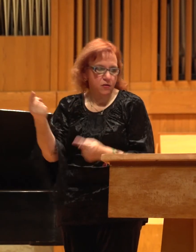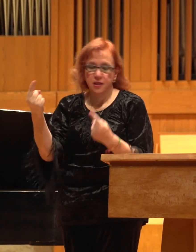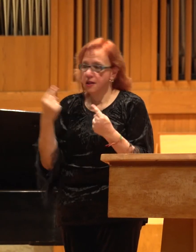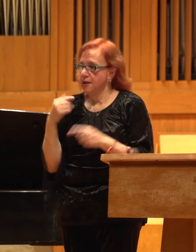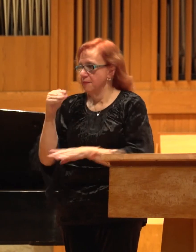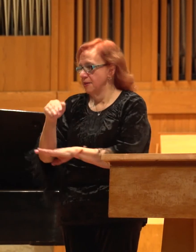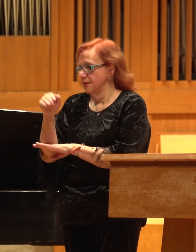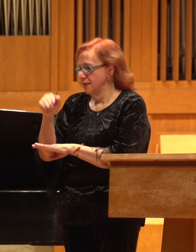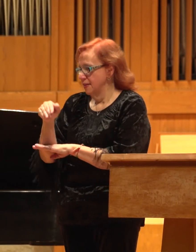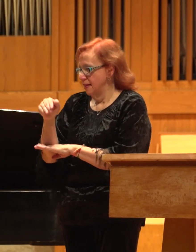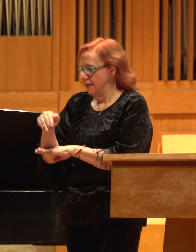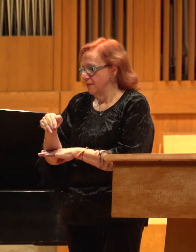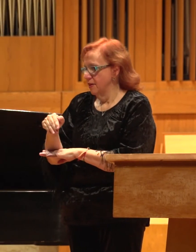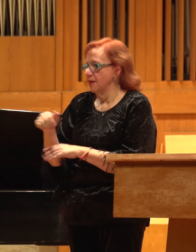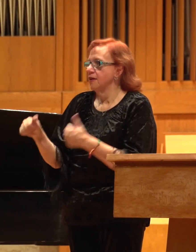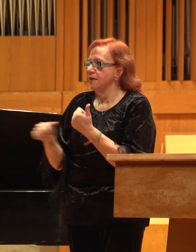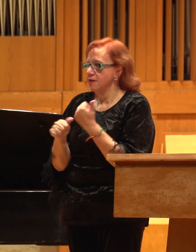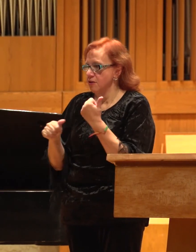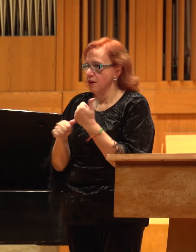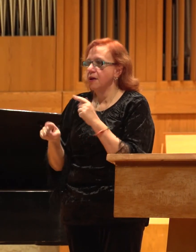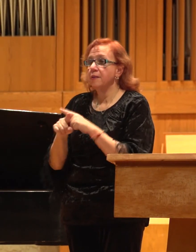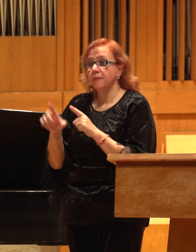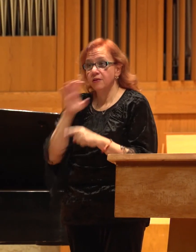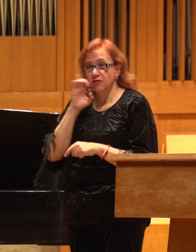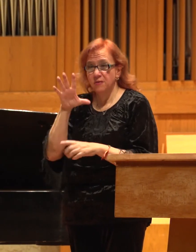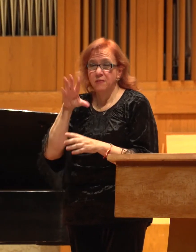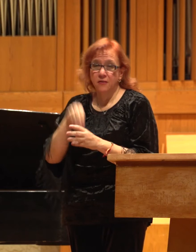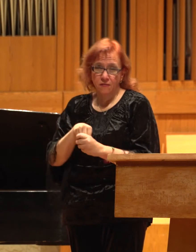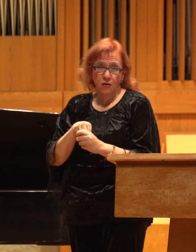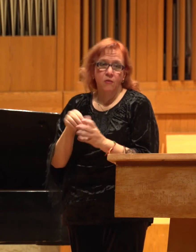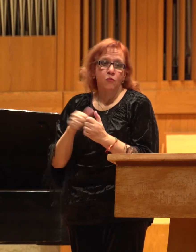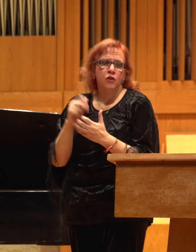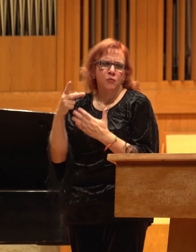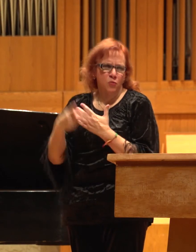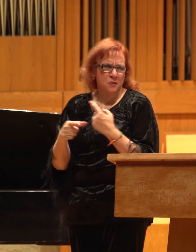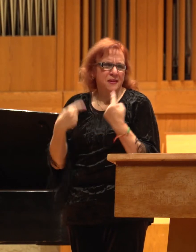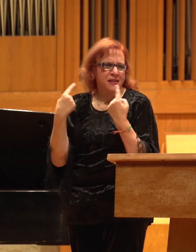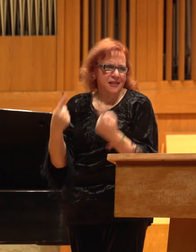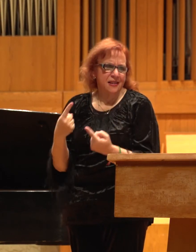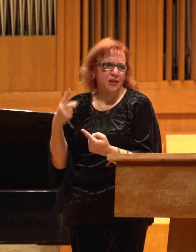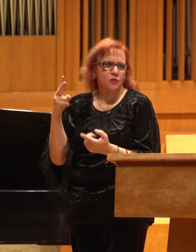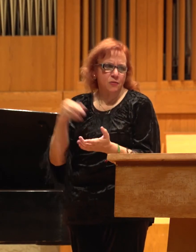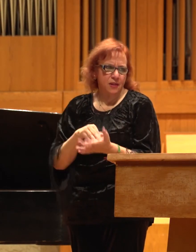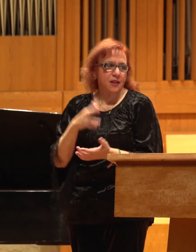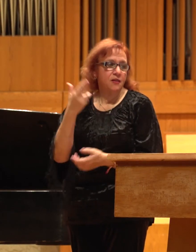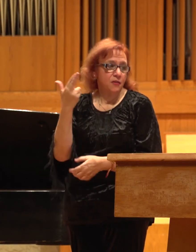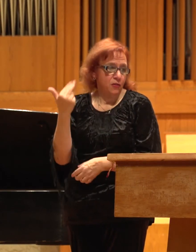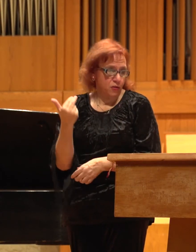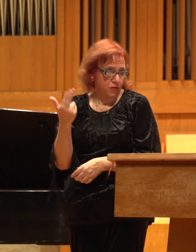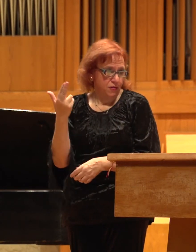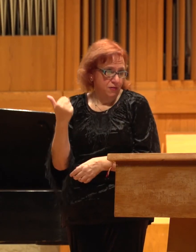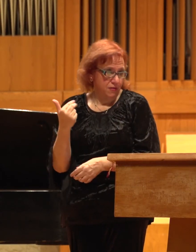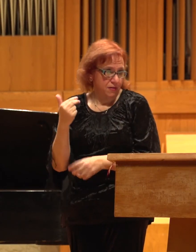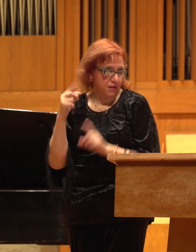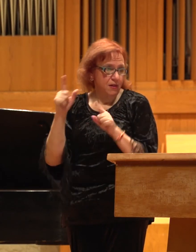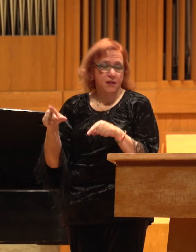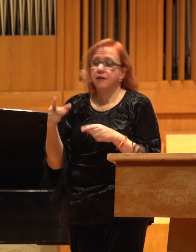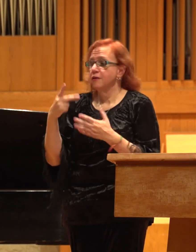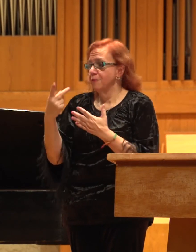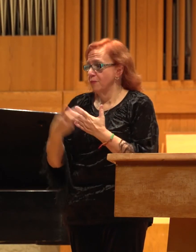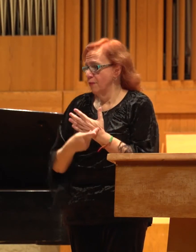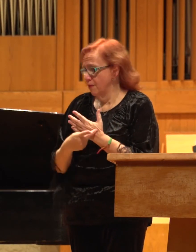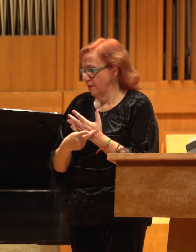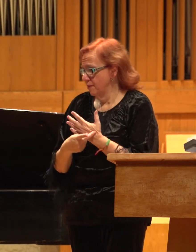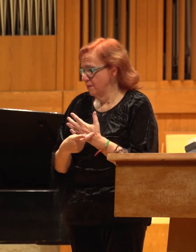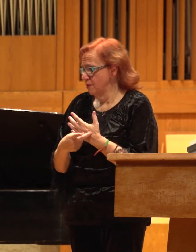this evening and is assisting, but she's been involved with our program since 2013. She comes to programs,